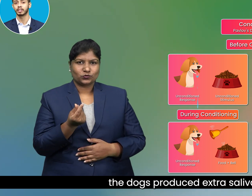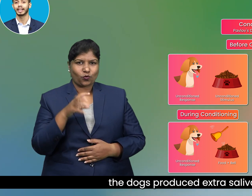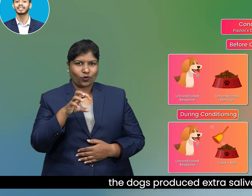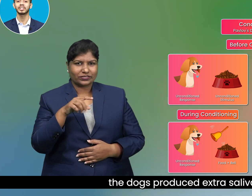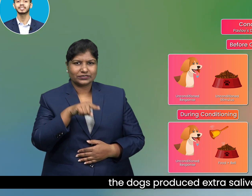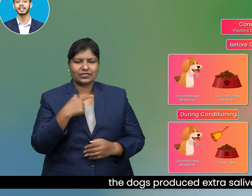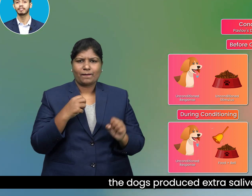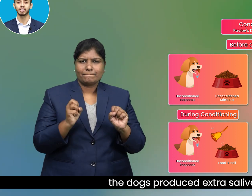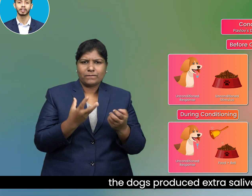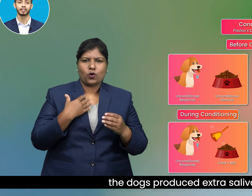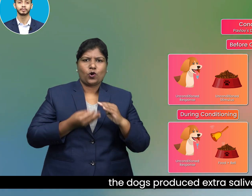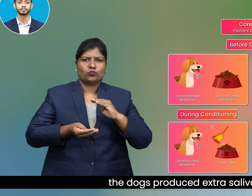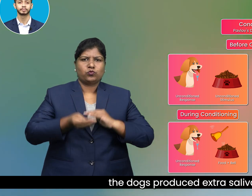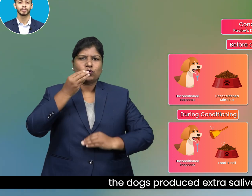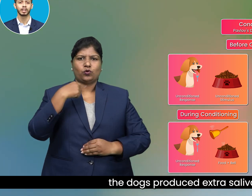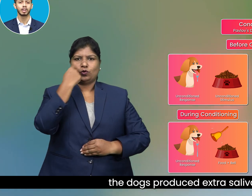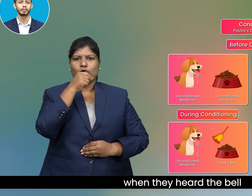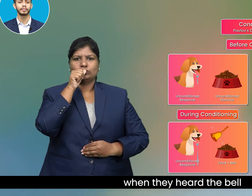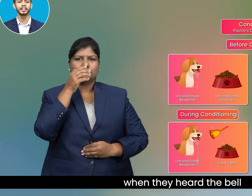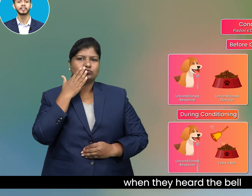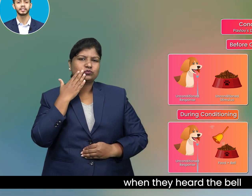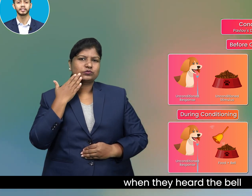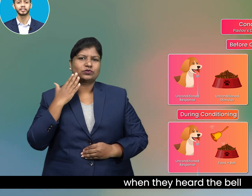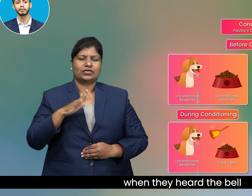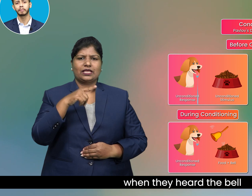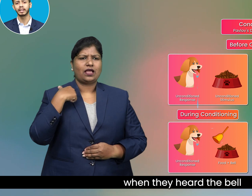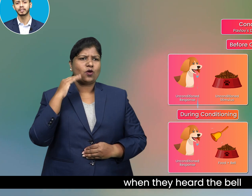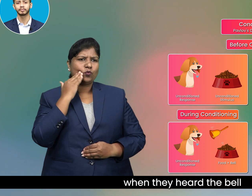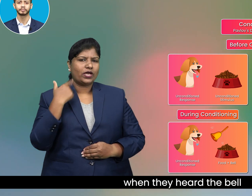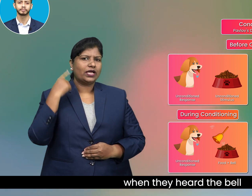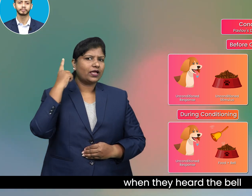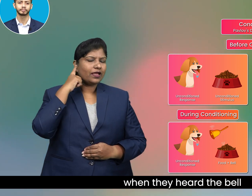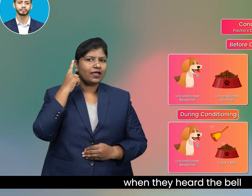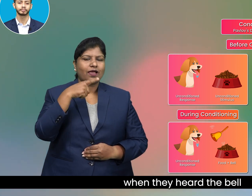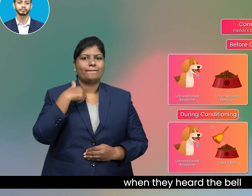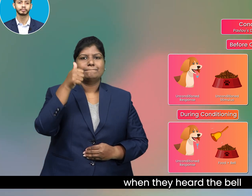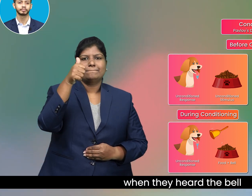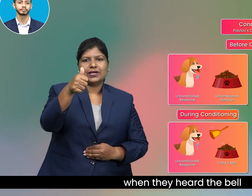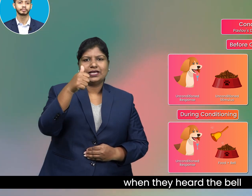produced extra saliva when they heard the bell